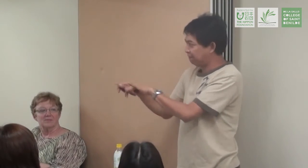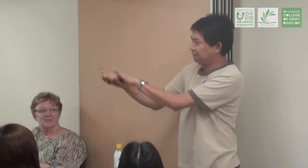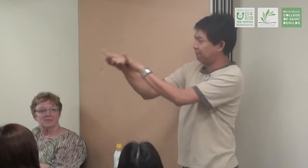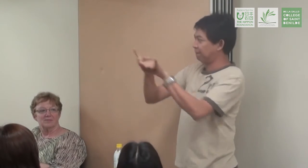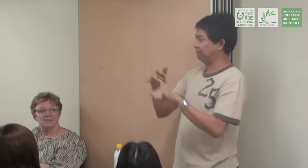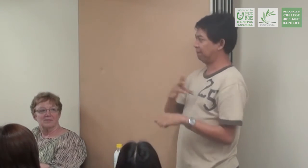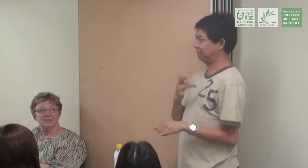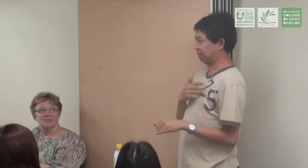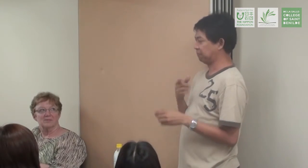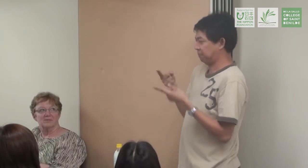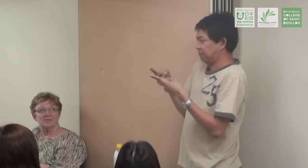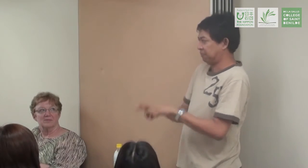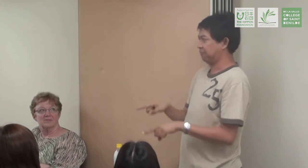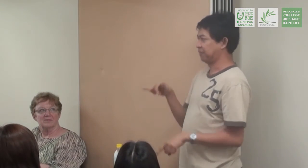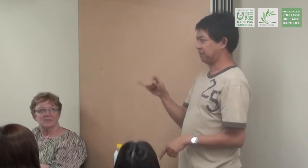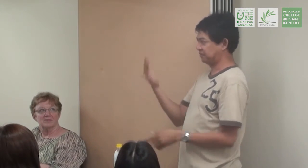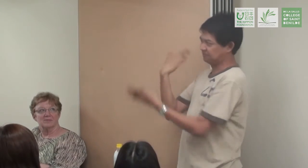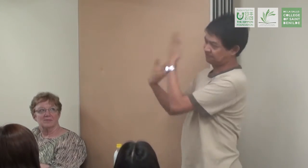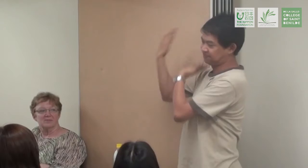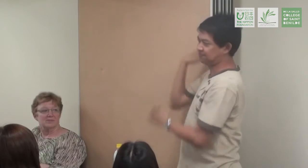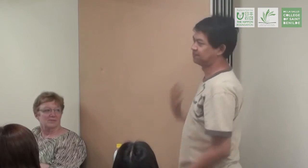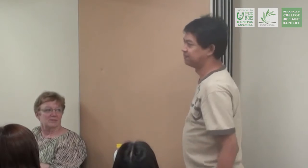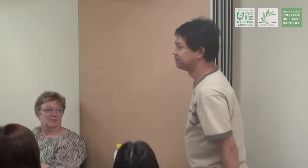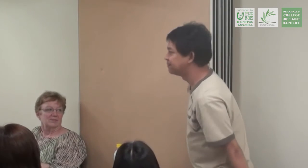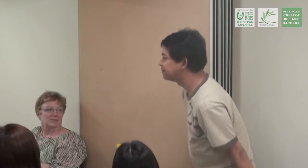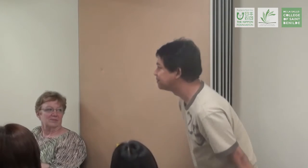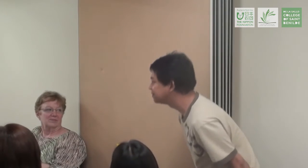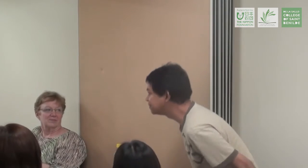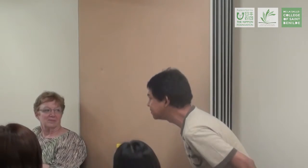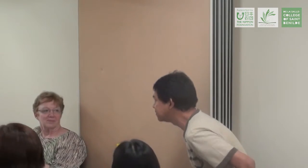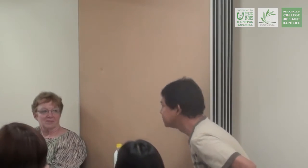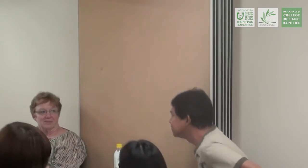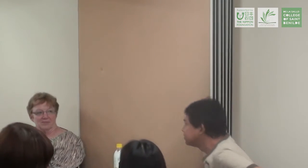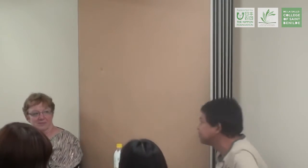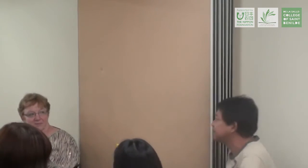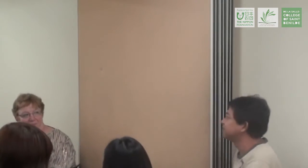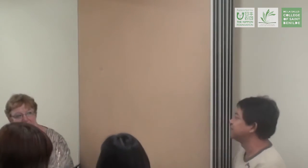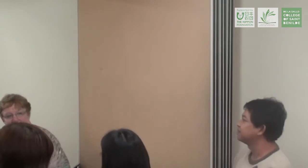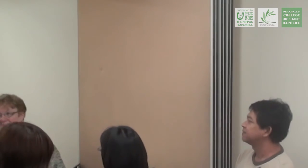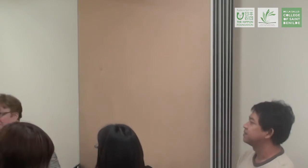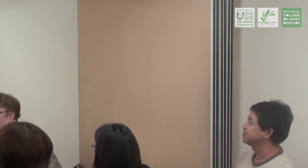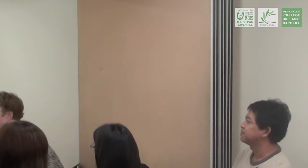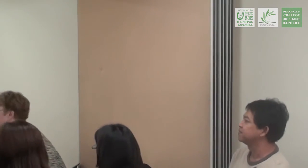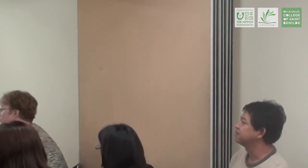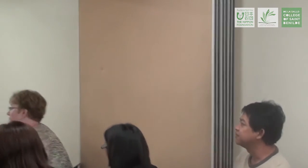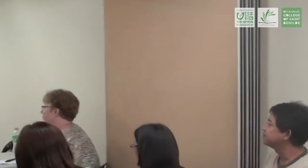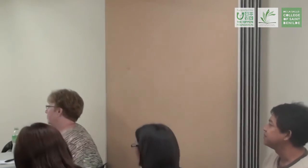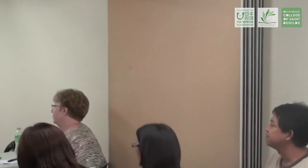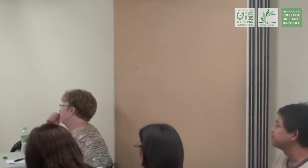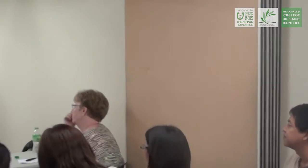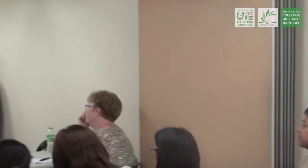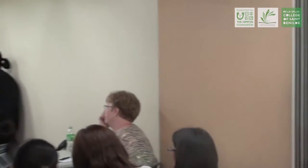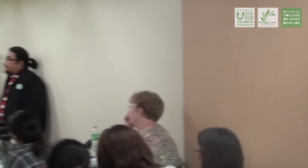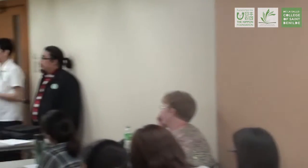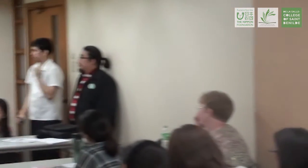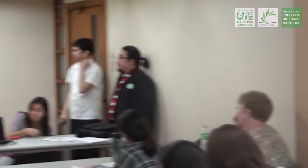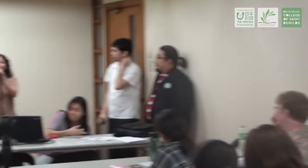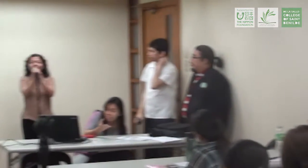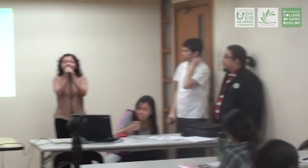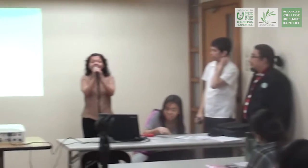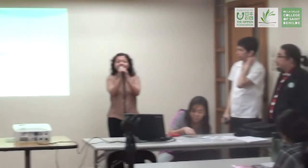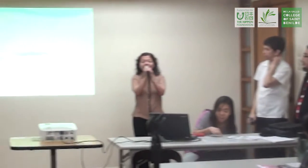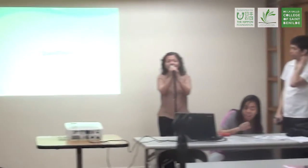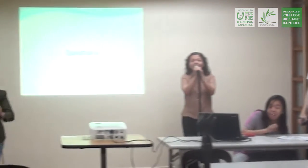the situations that is being experienced by the deaf community, even with that. Okay, so basically, most of